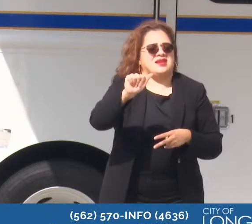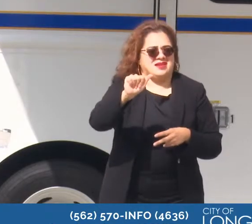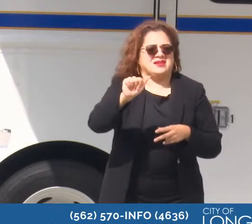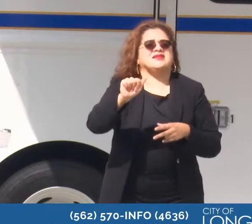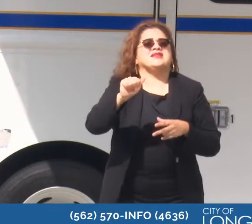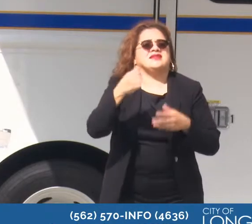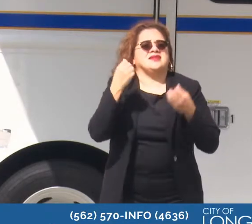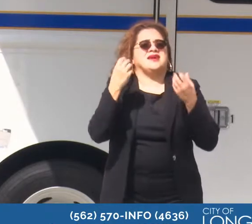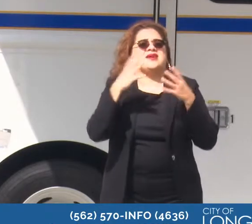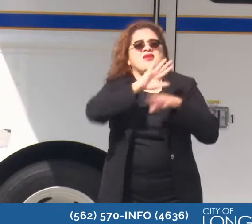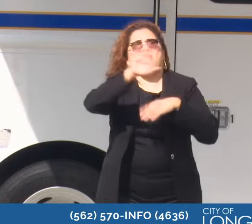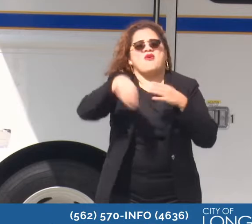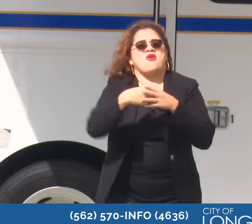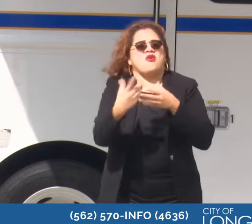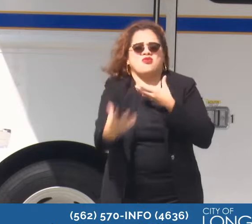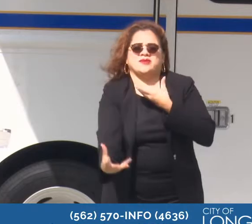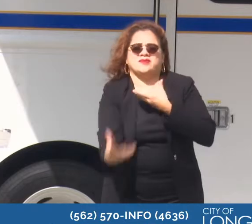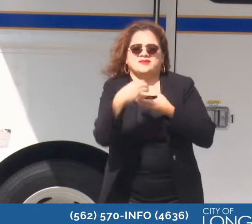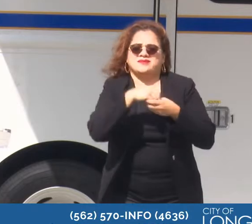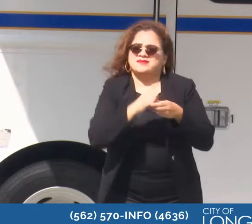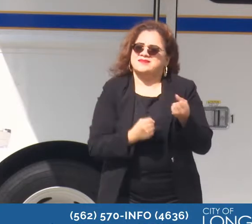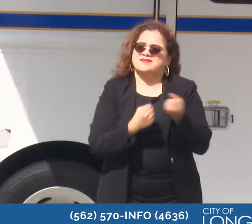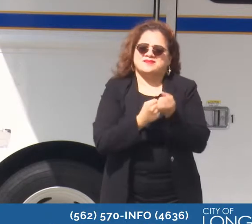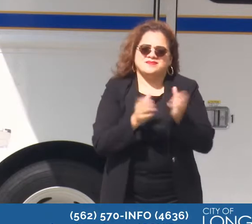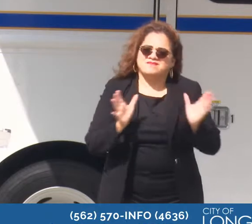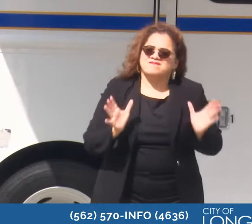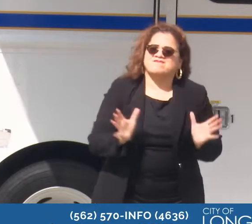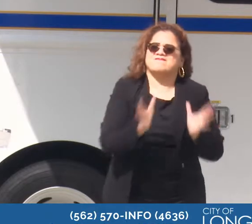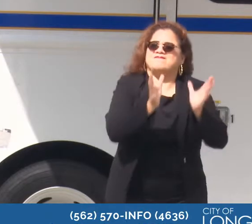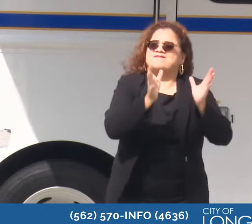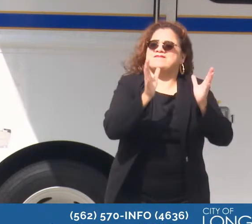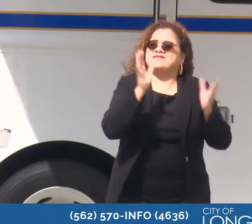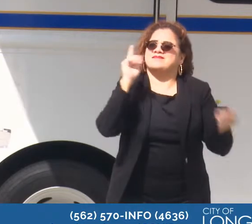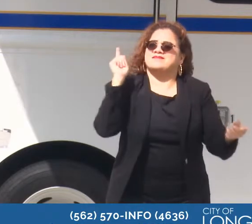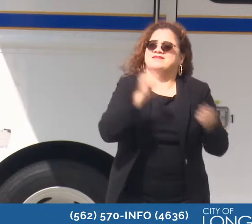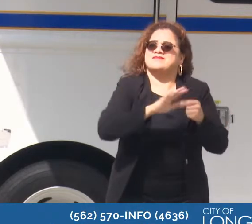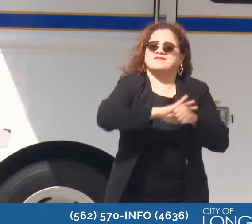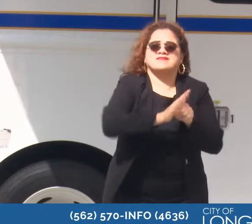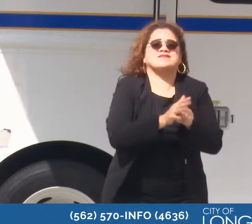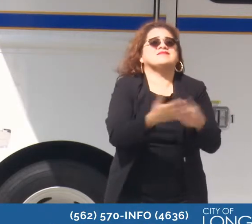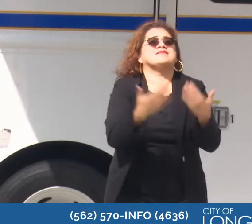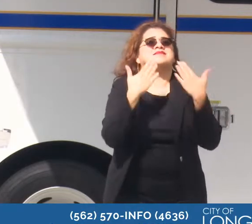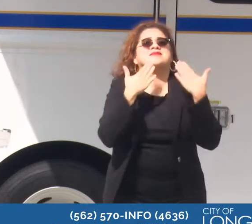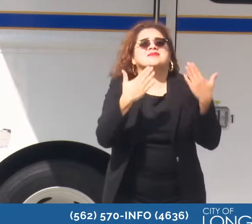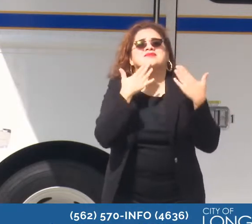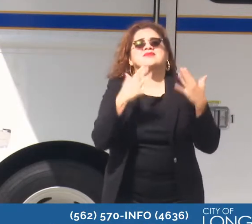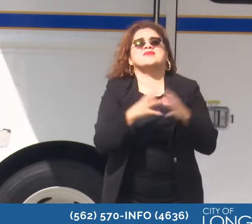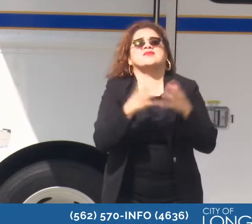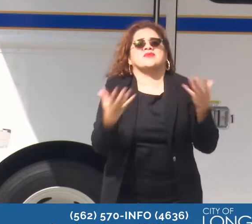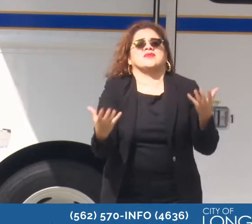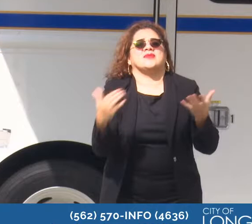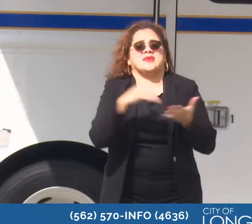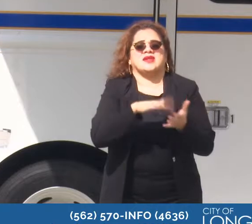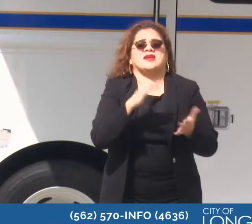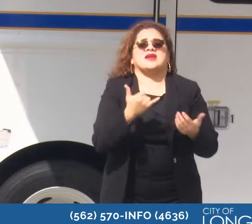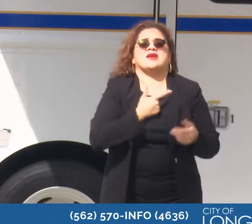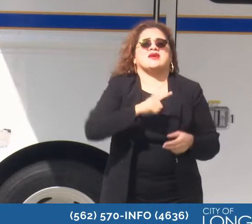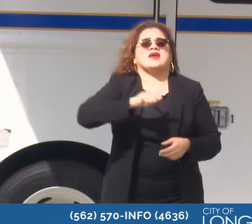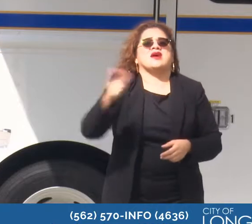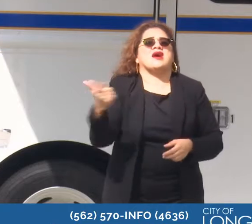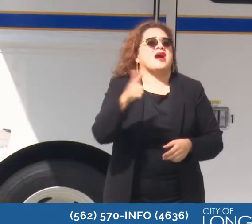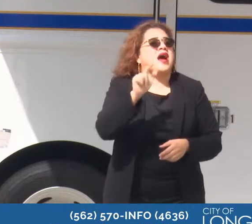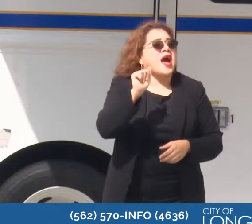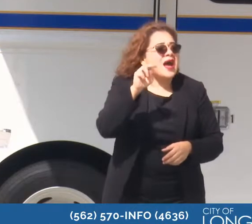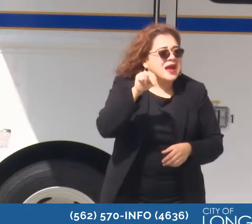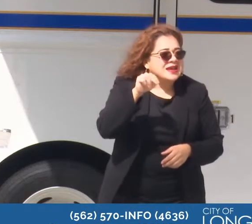Y aquí estamos a su servicio siempre. With that, I want to say thank you very much again, and I want to pass it off to Angélica